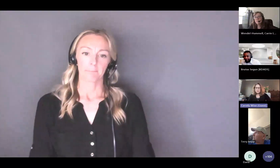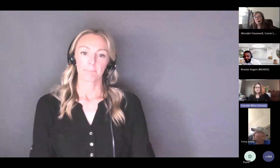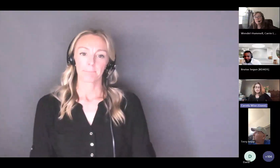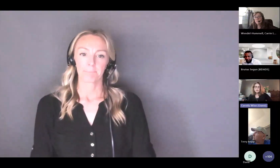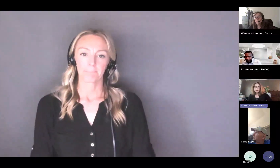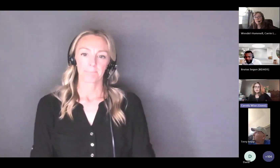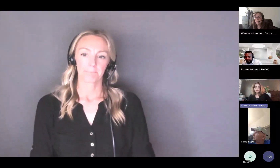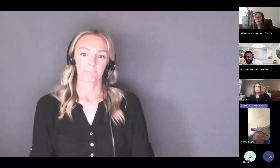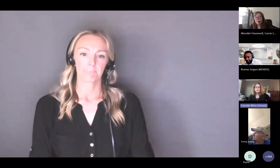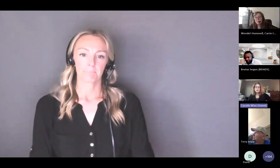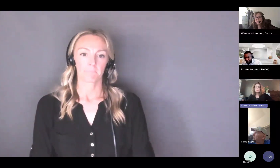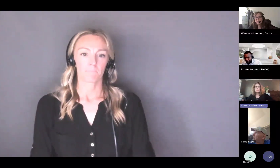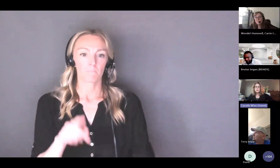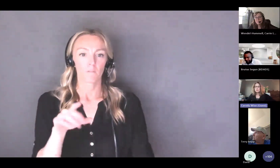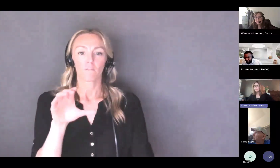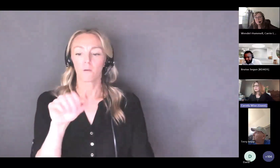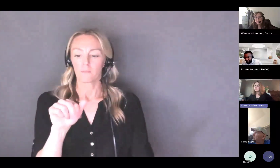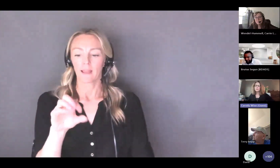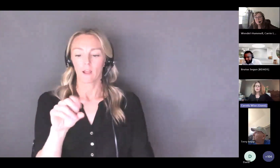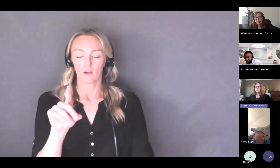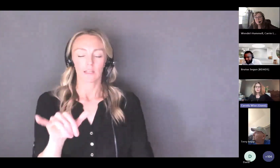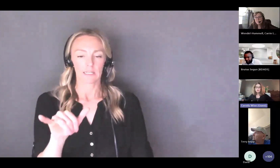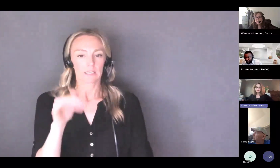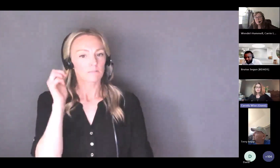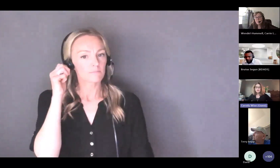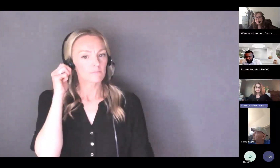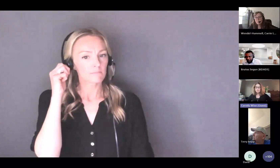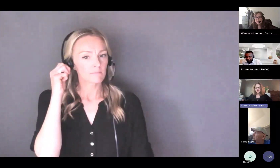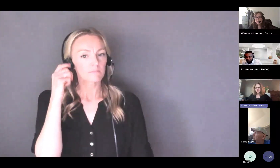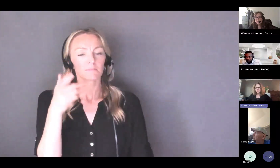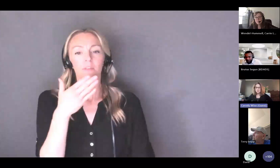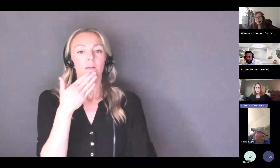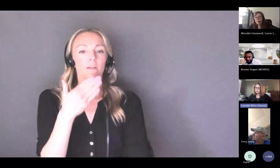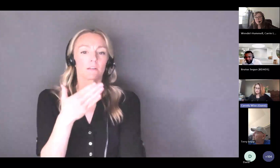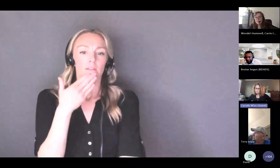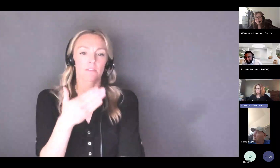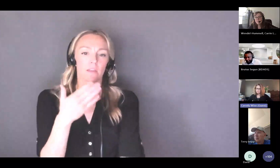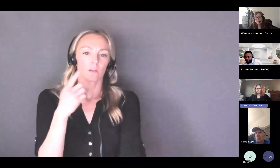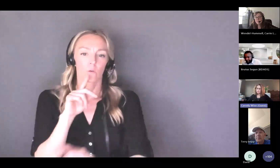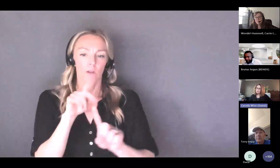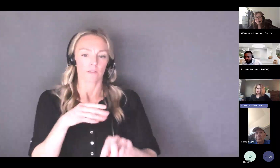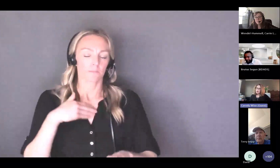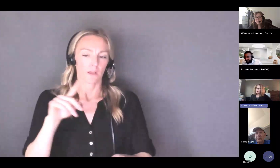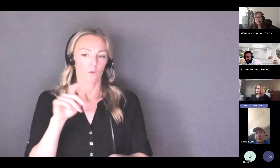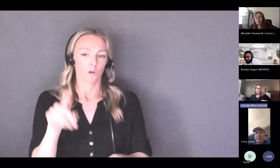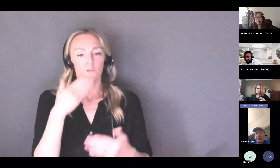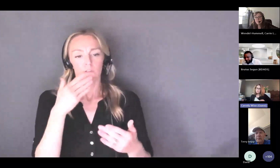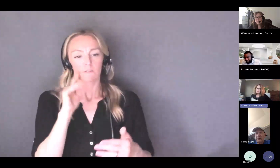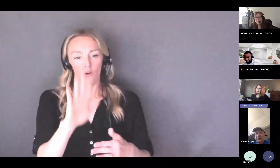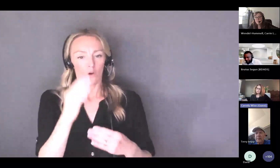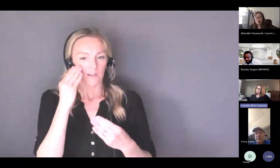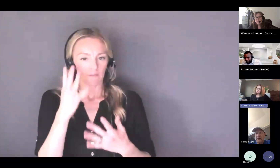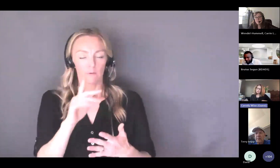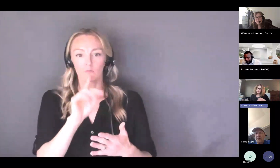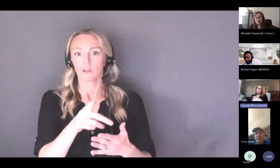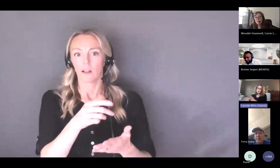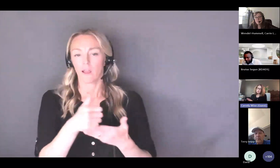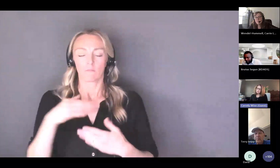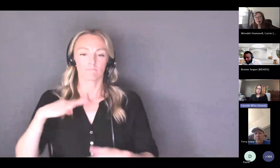Hi, thanks for taking my question, and thank you, Dr. Wenderhommel, for your information this evening. It's really helpful.